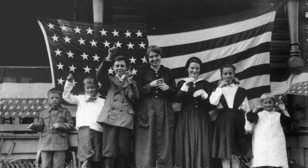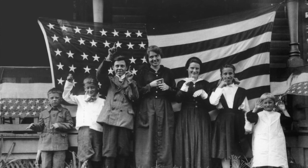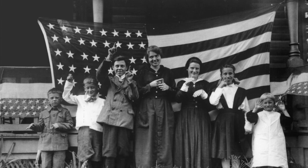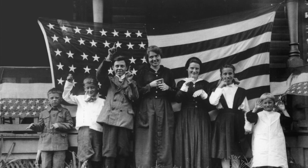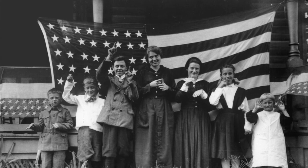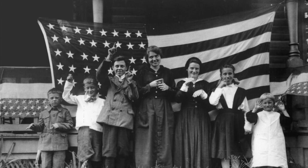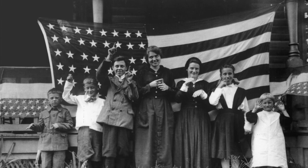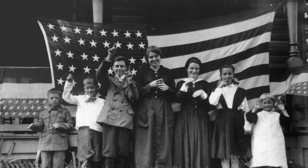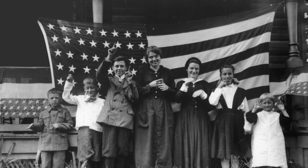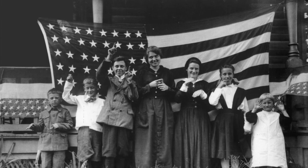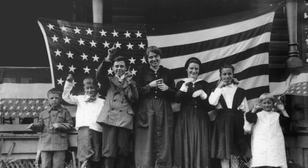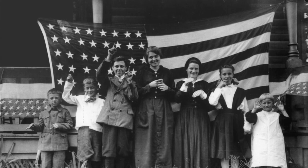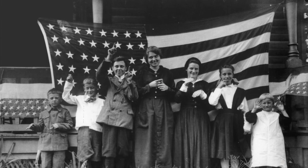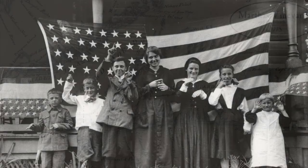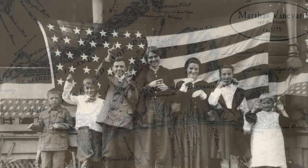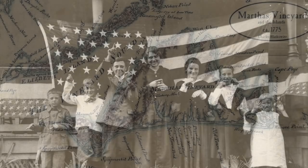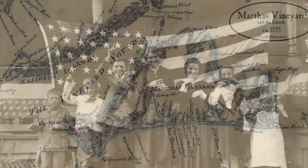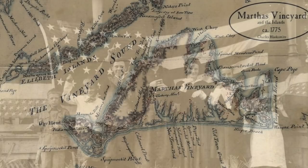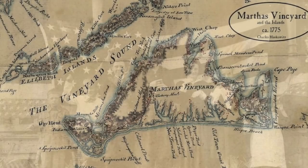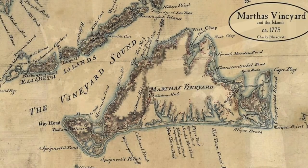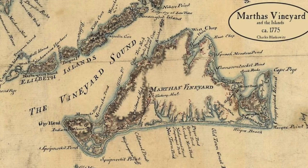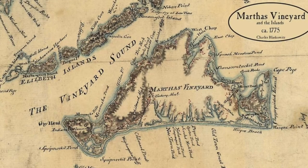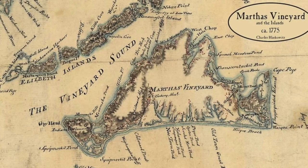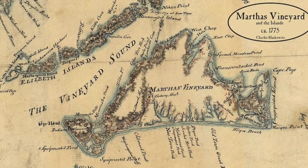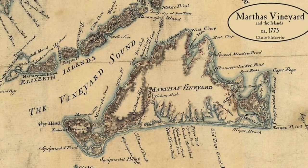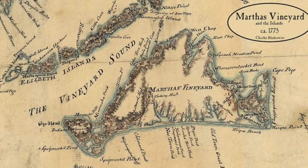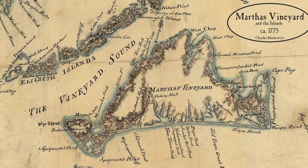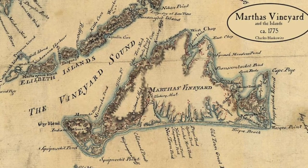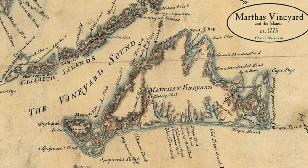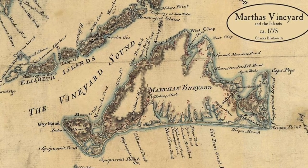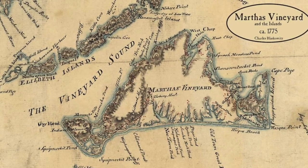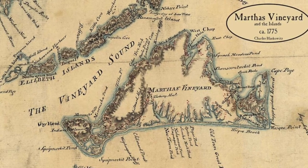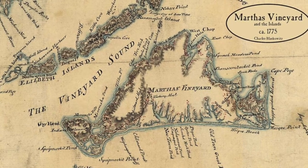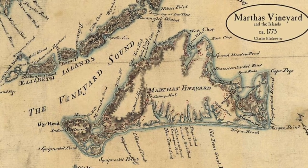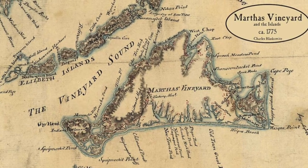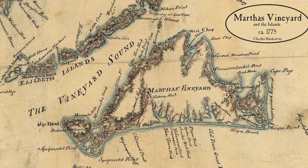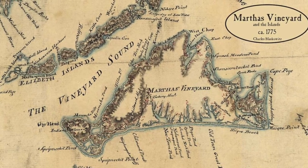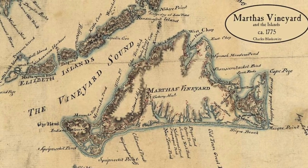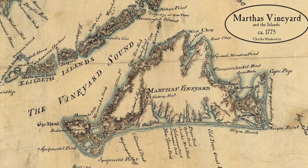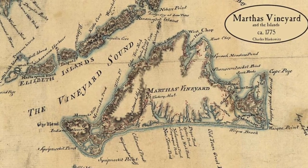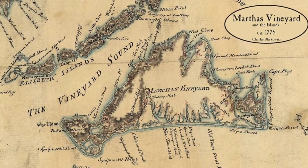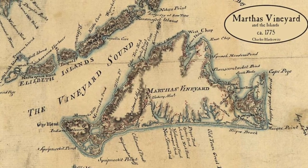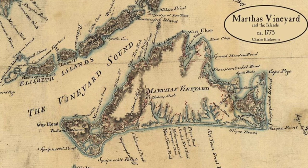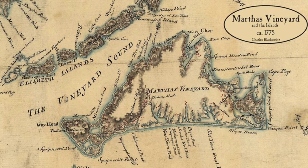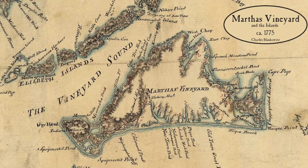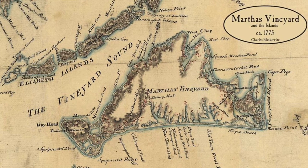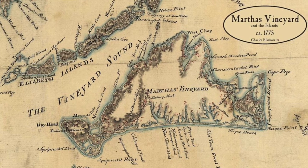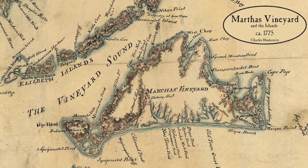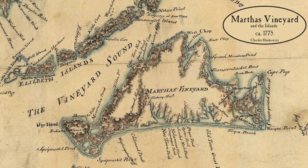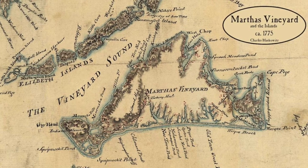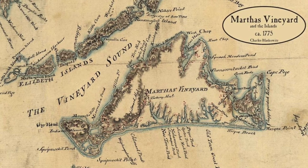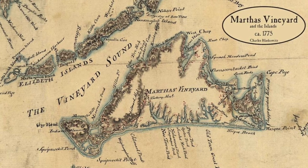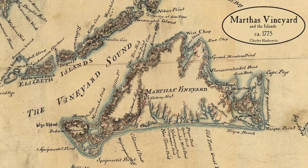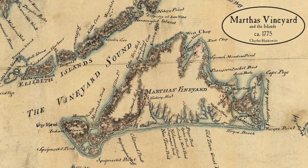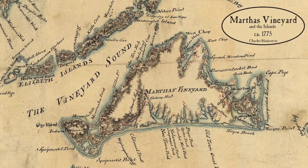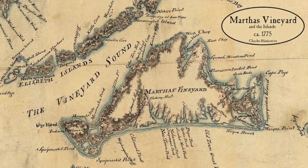most popular areas was a small island called Martha's Vineyard. Martha's Vineyard already had a large population of deaf people.